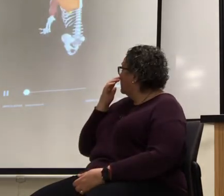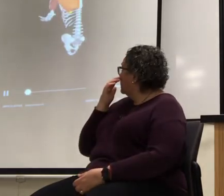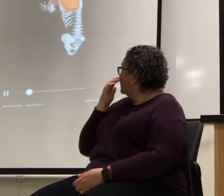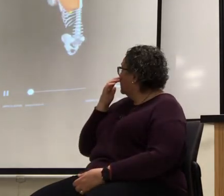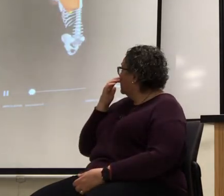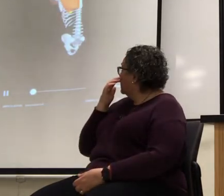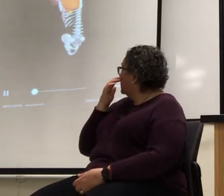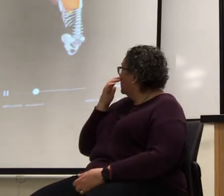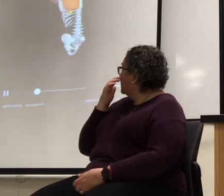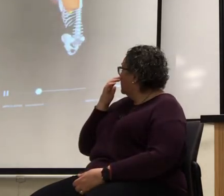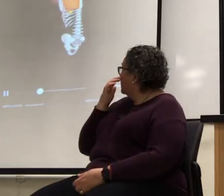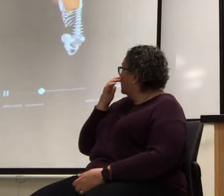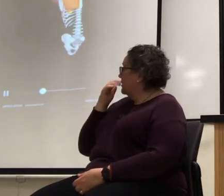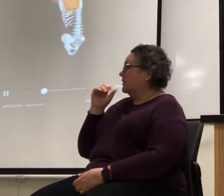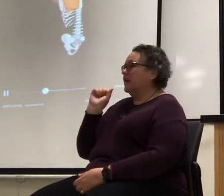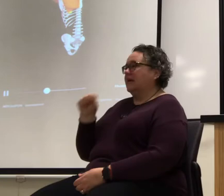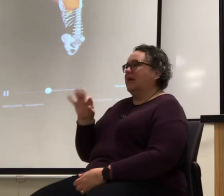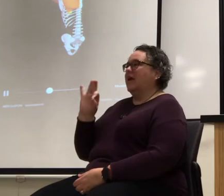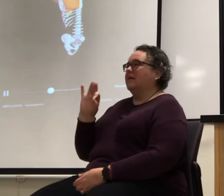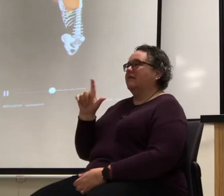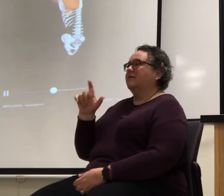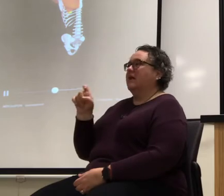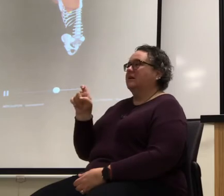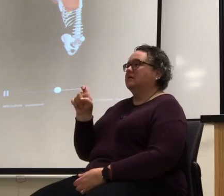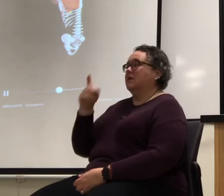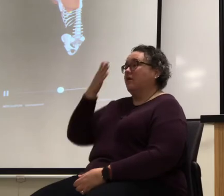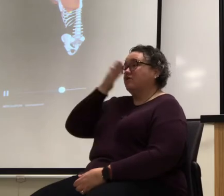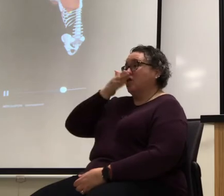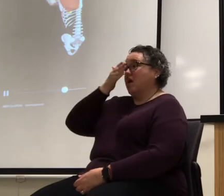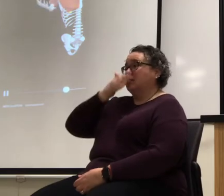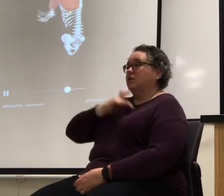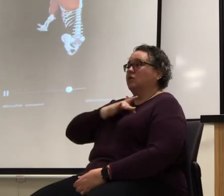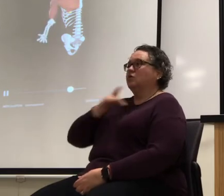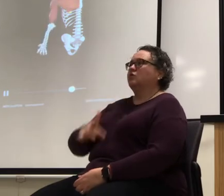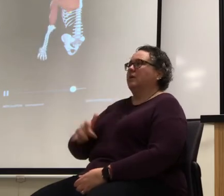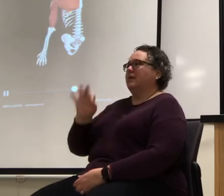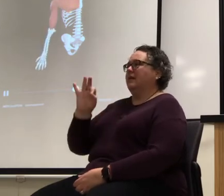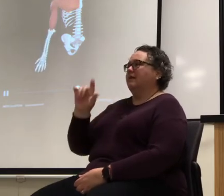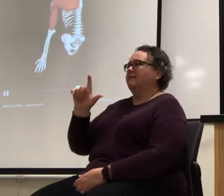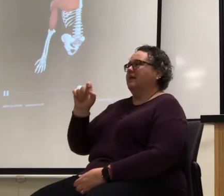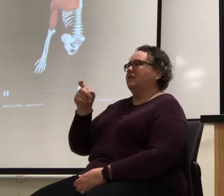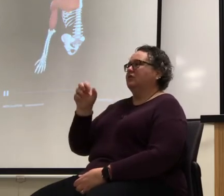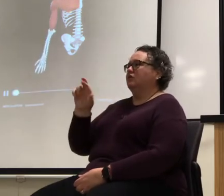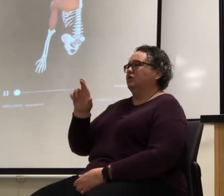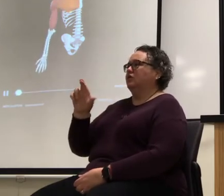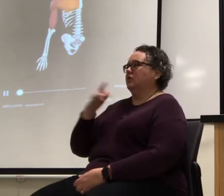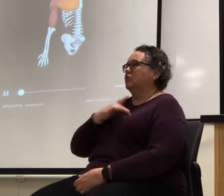Here's shoulder flex. It can flex the arm. When you're on the front, usually you're a flexor.